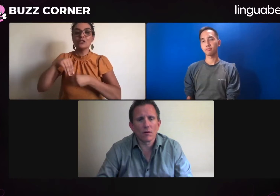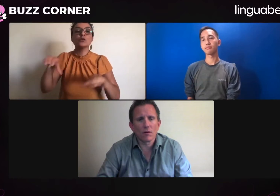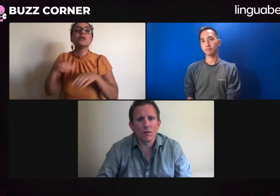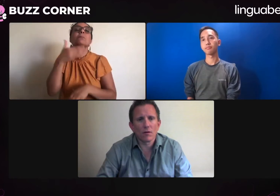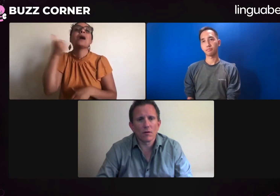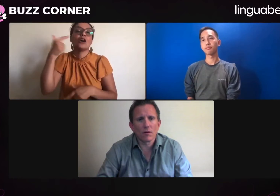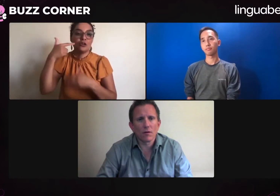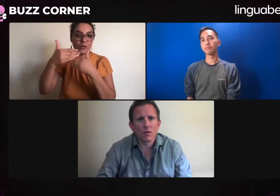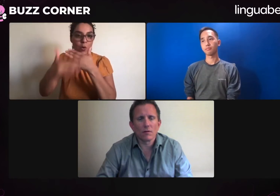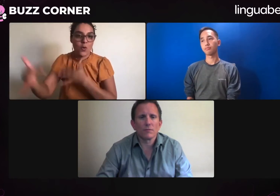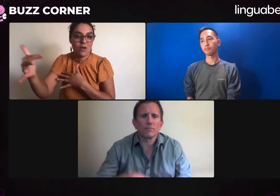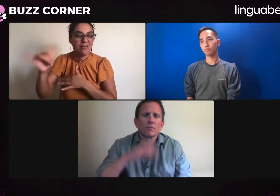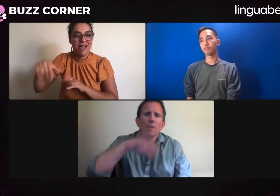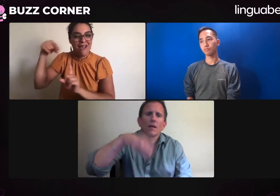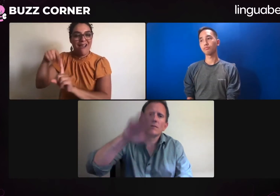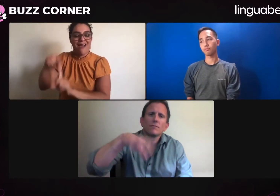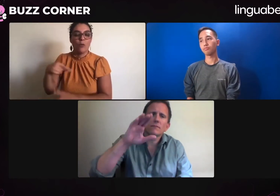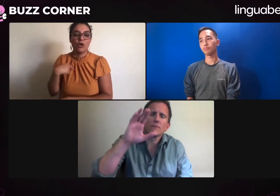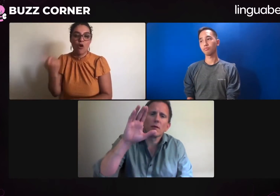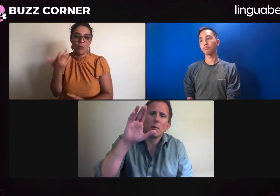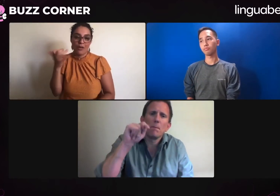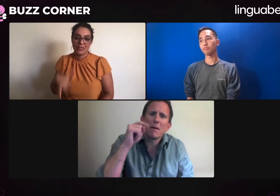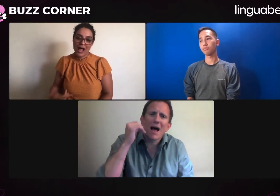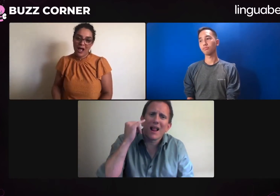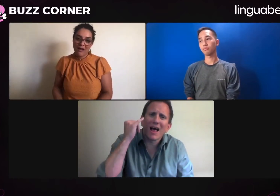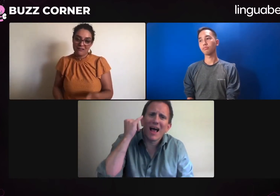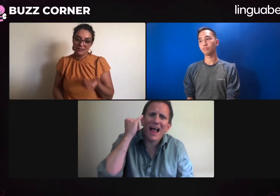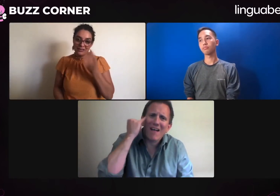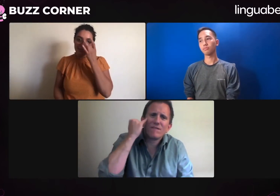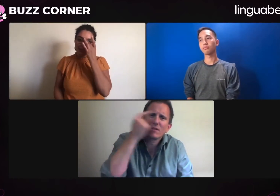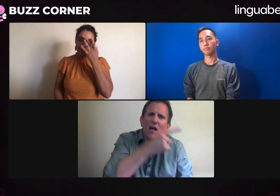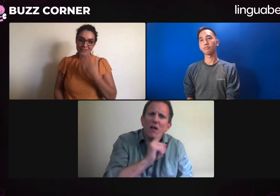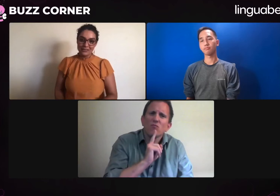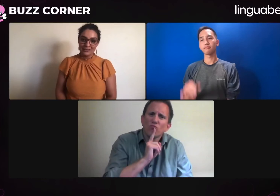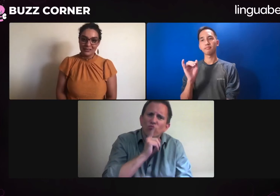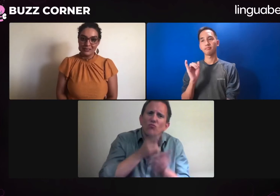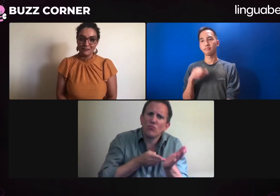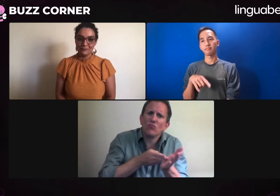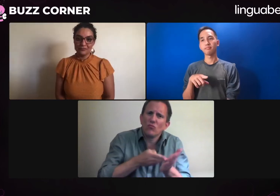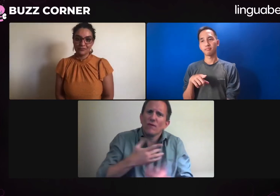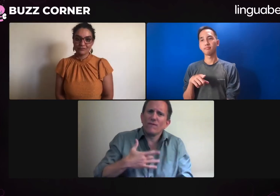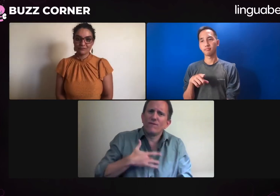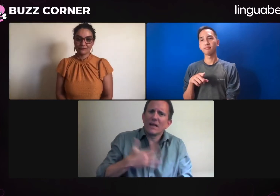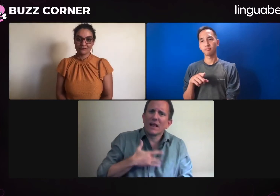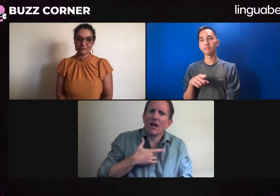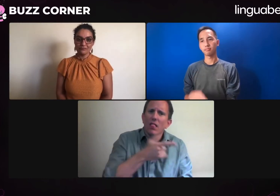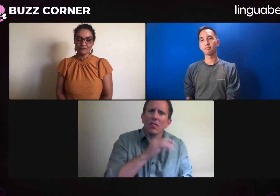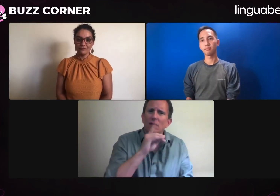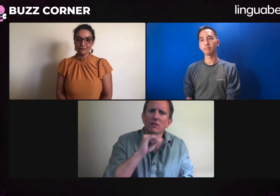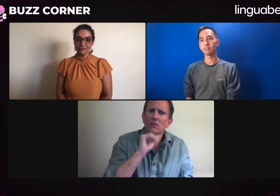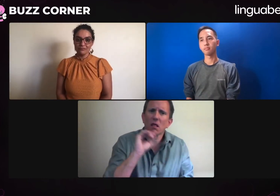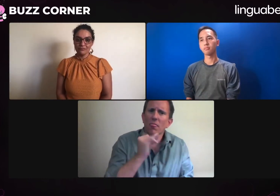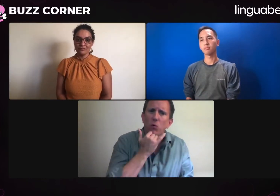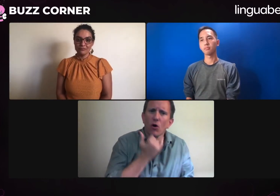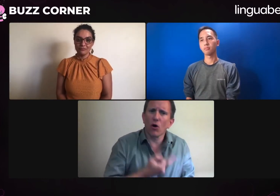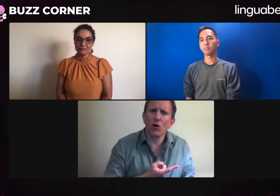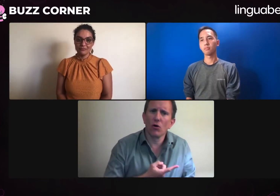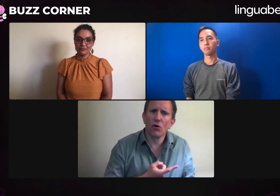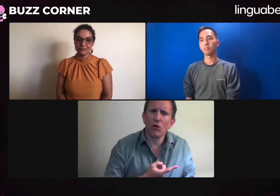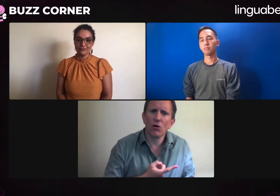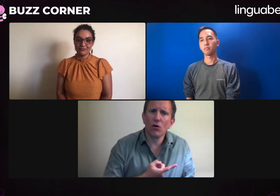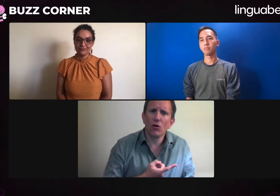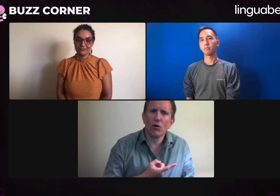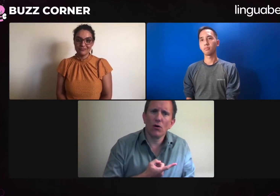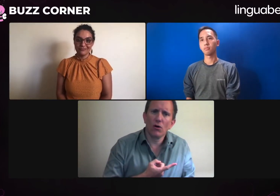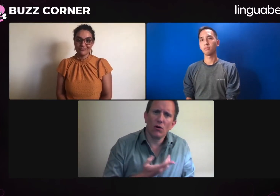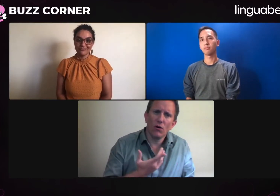accountability. Receive that feedback that you could do better going forward. And we didn't see that response. So I have